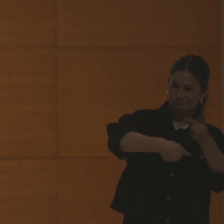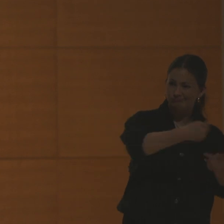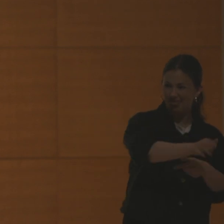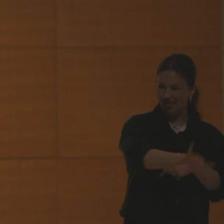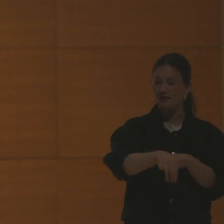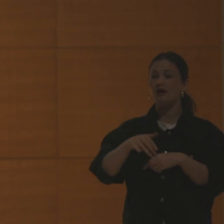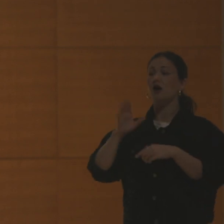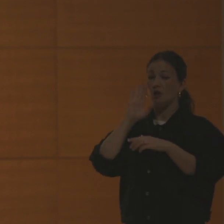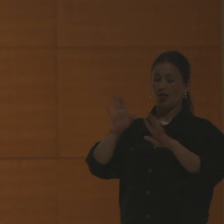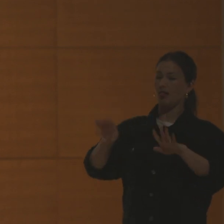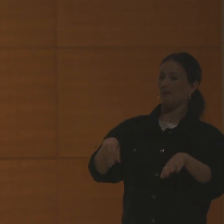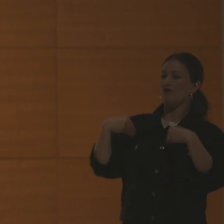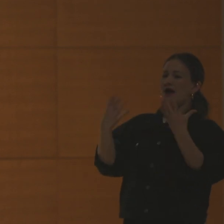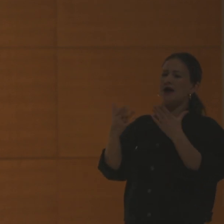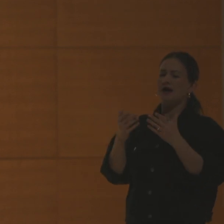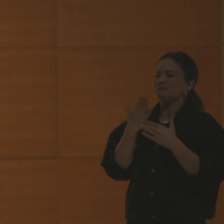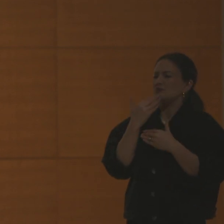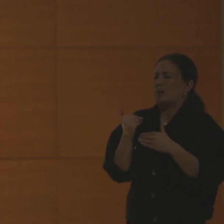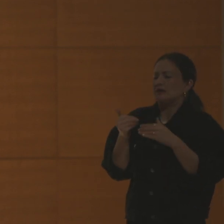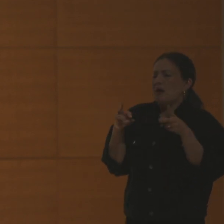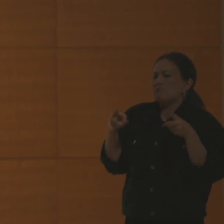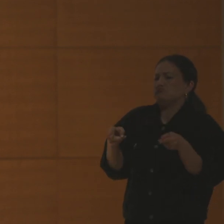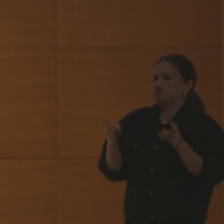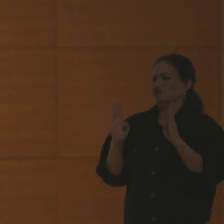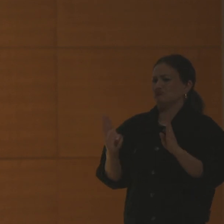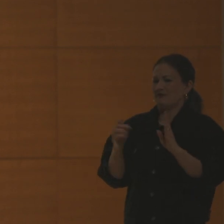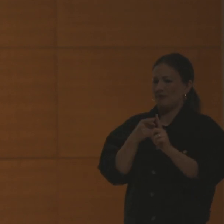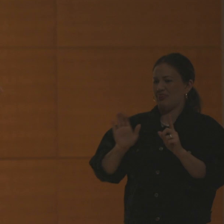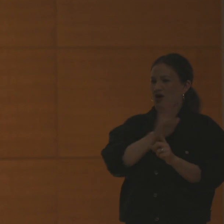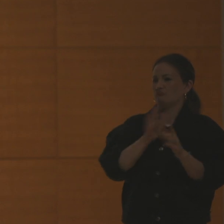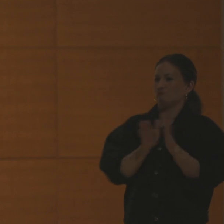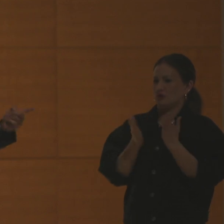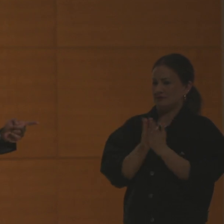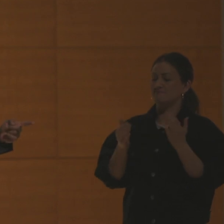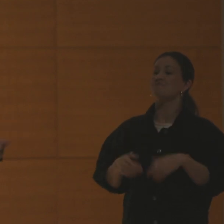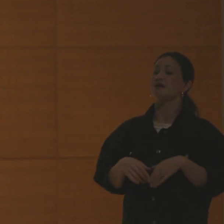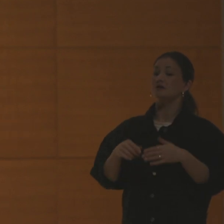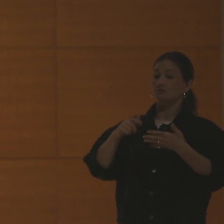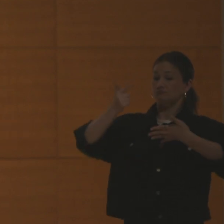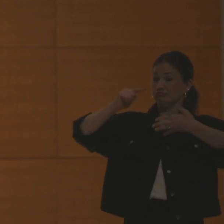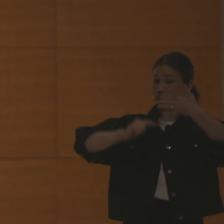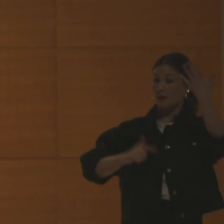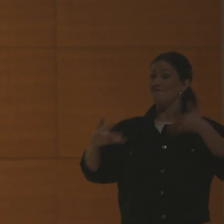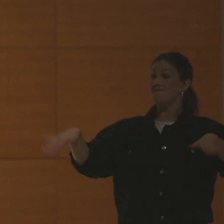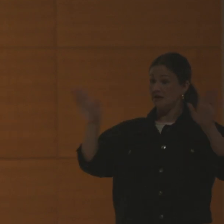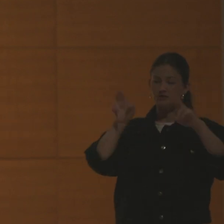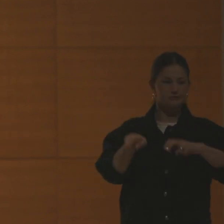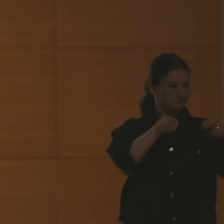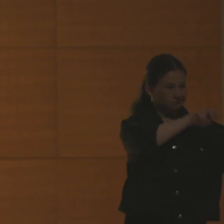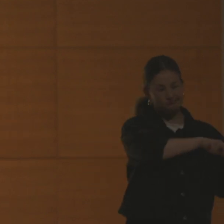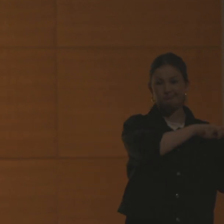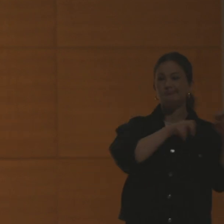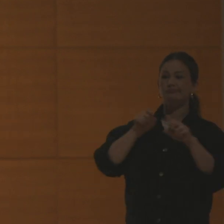a delicious taste, of these brilliant stories. Following the readings, we're going to invite all the honorees back to the stage for an audience Q&A. We're